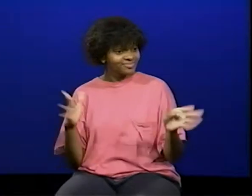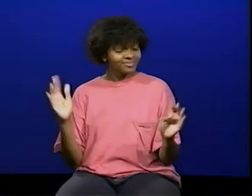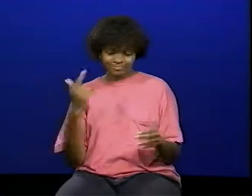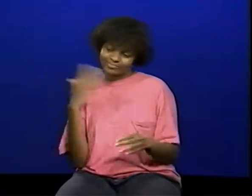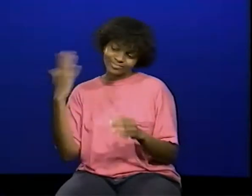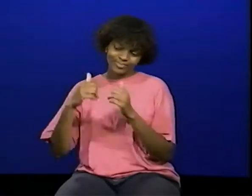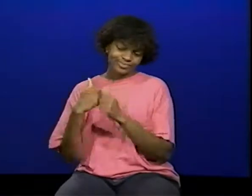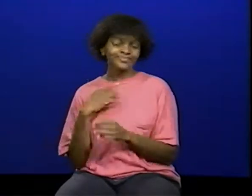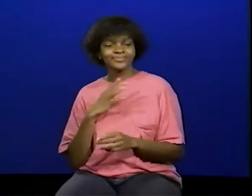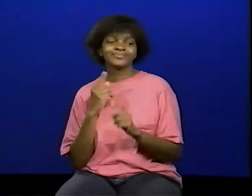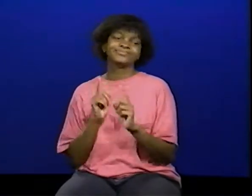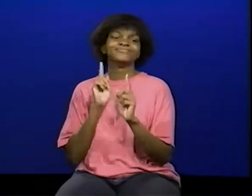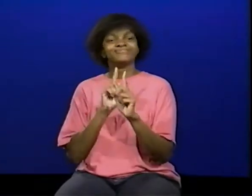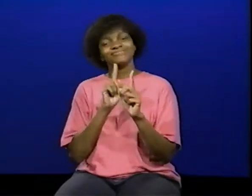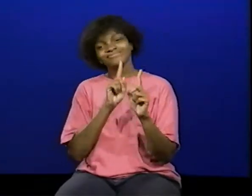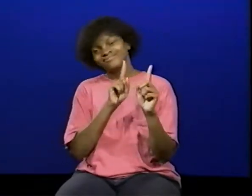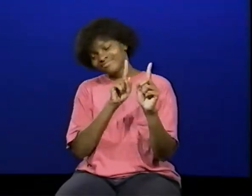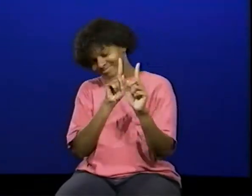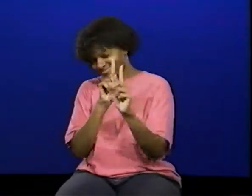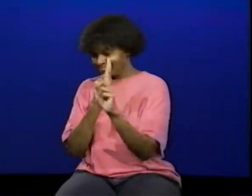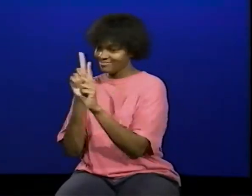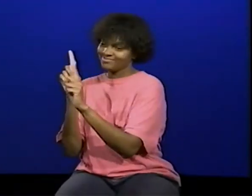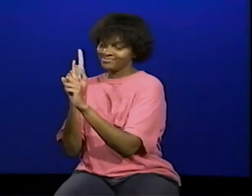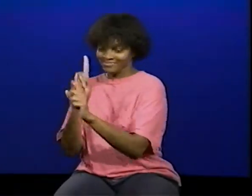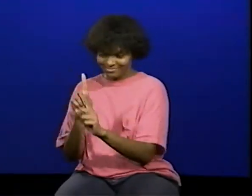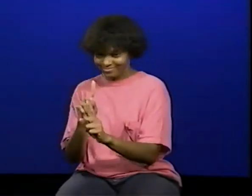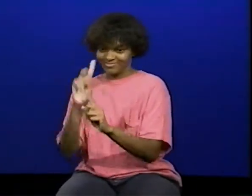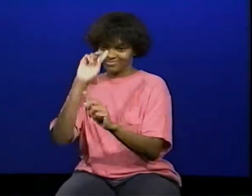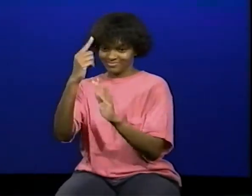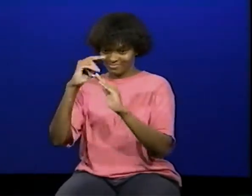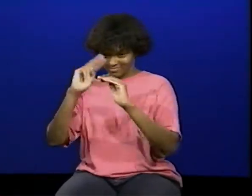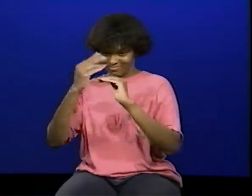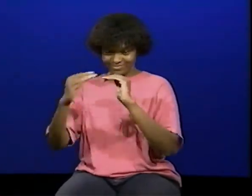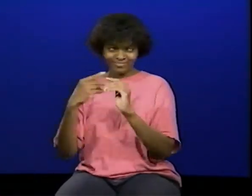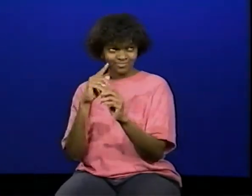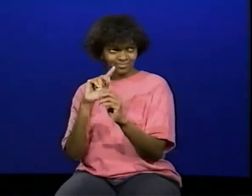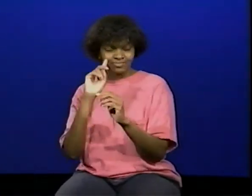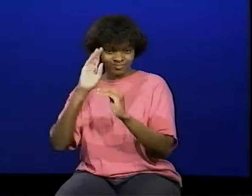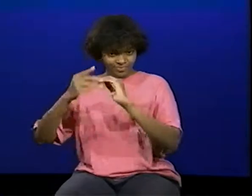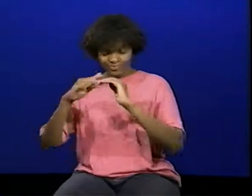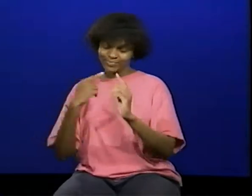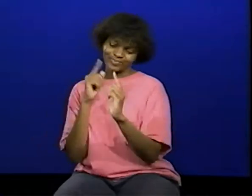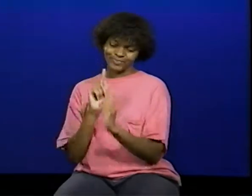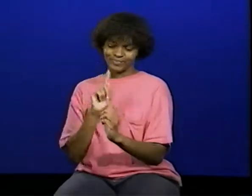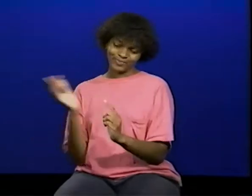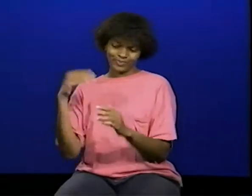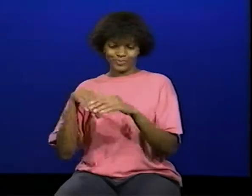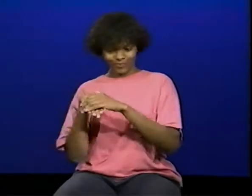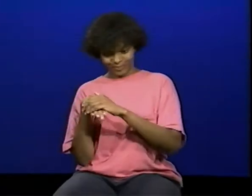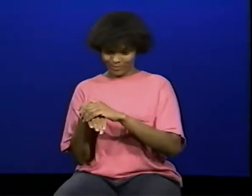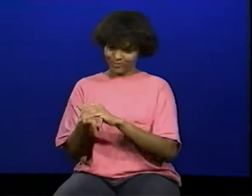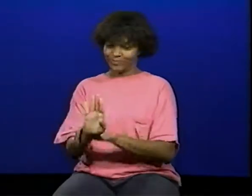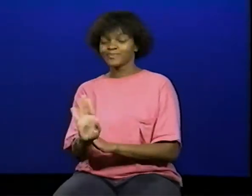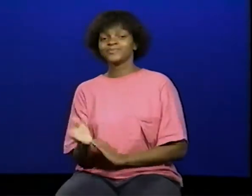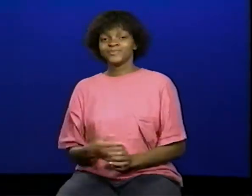fill out to do my paperwork for the new job. We did that, and then we went down two flights of steps to the first floor.